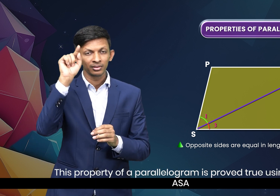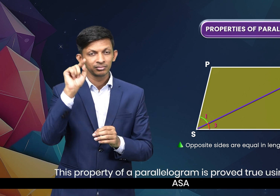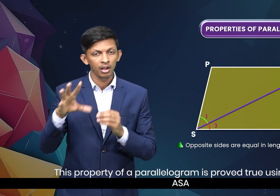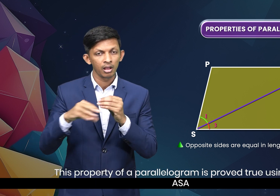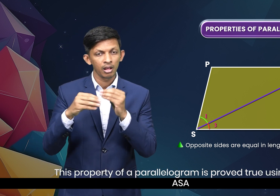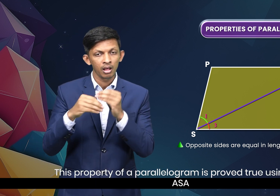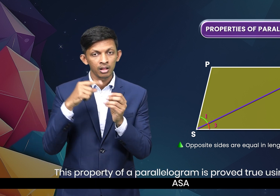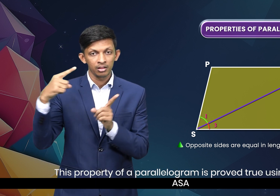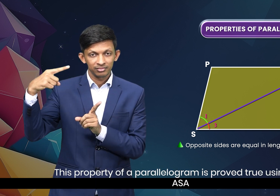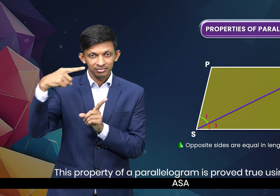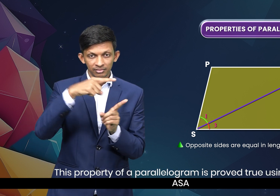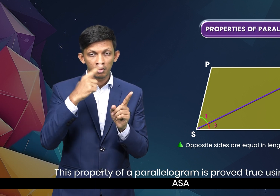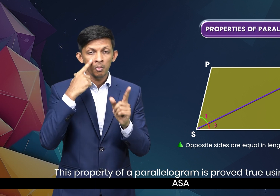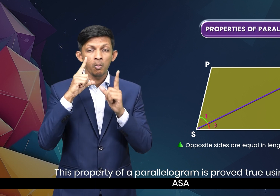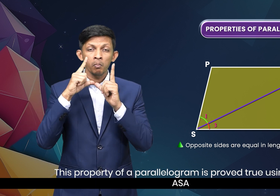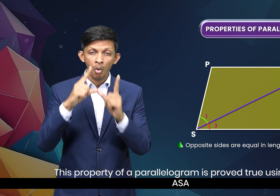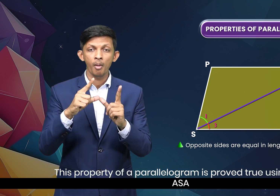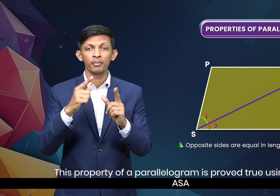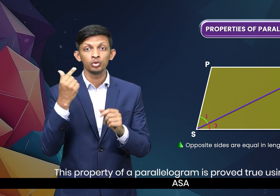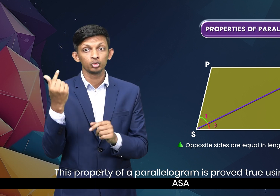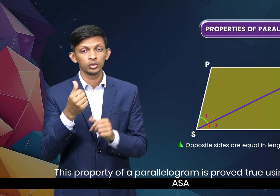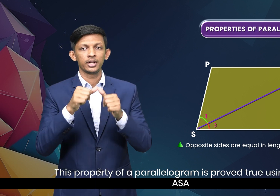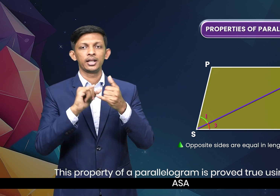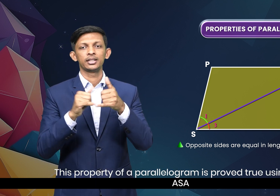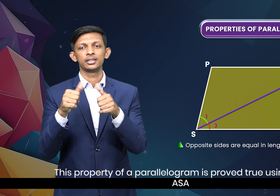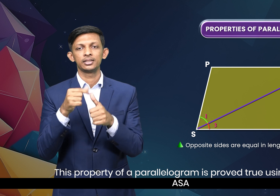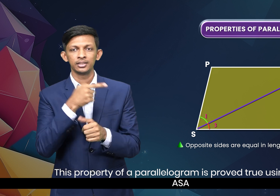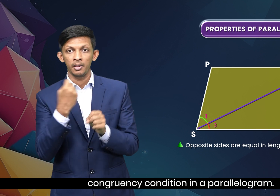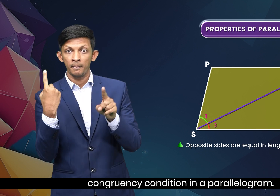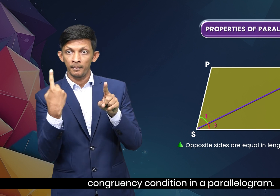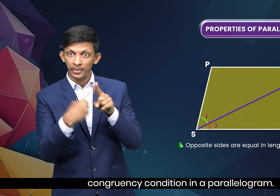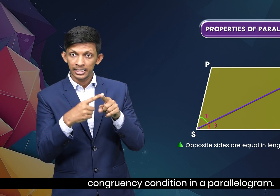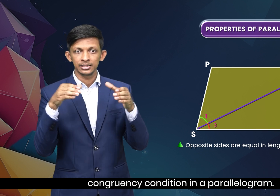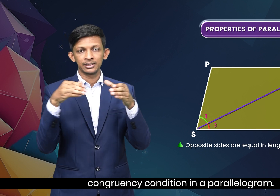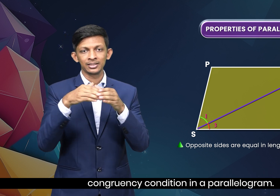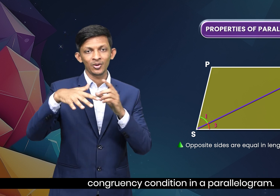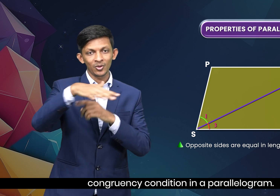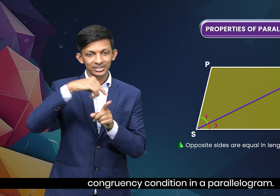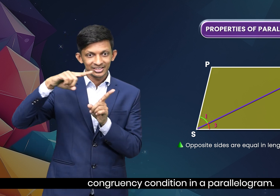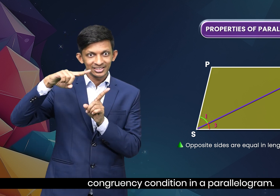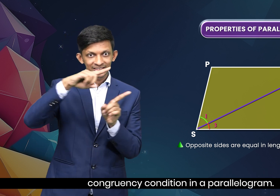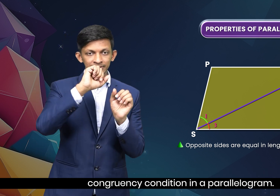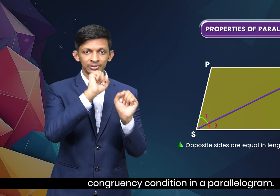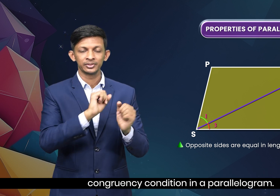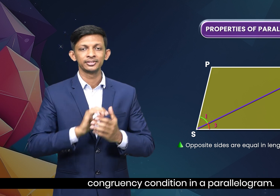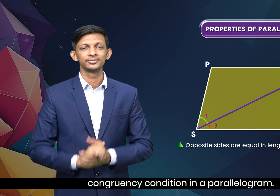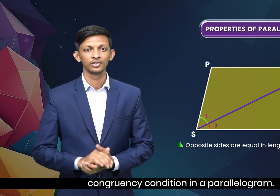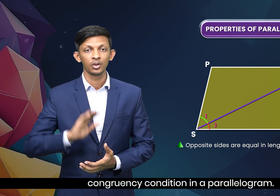This property of a parallelogram is proved true using the ASA congruency condition in a parallelogram.